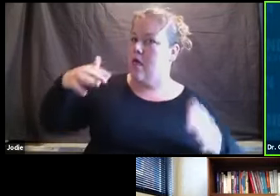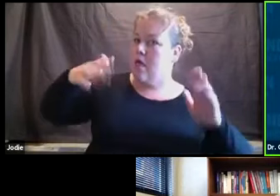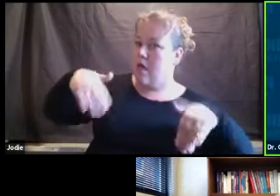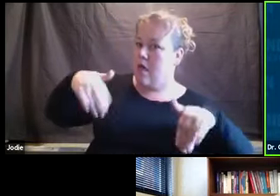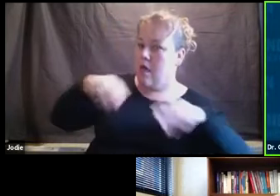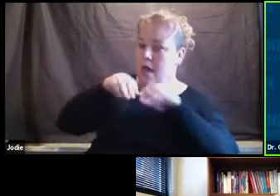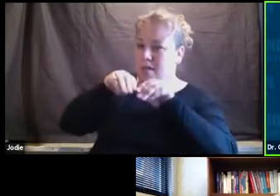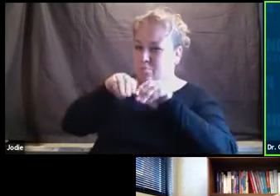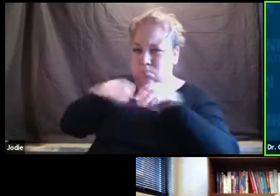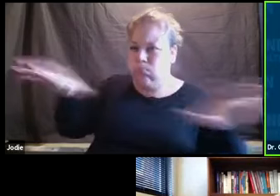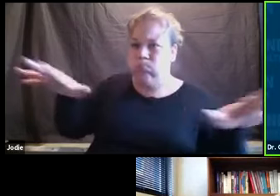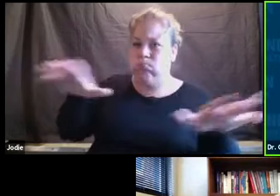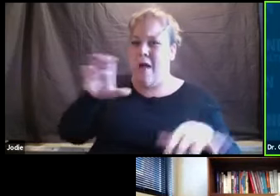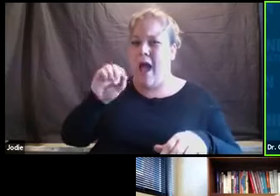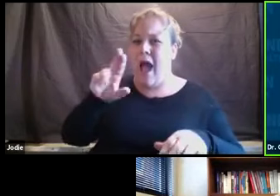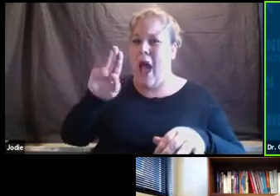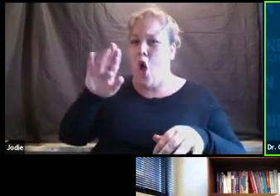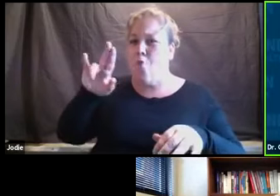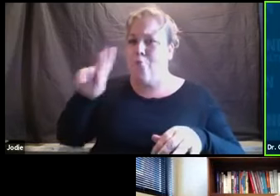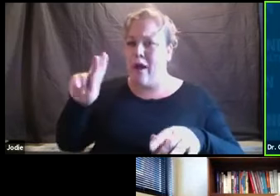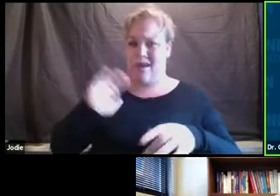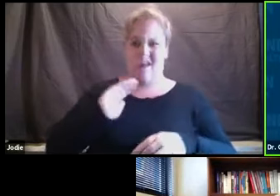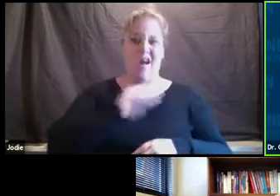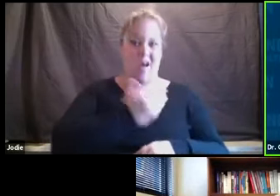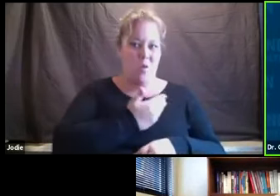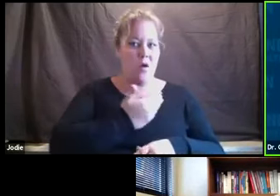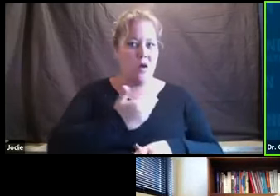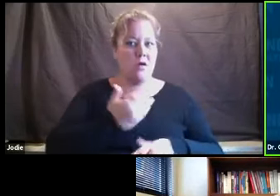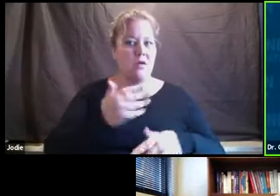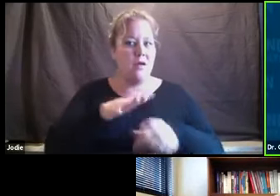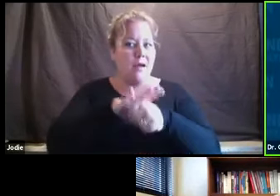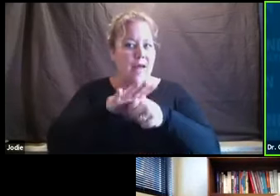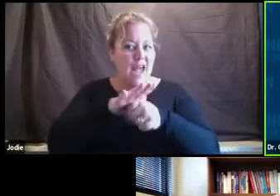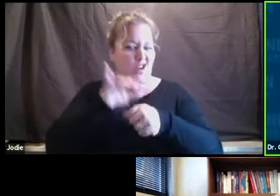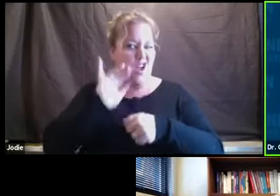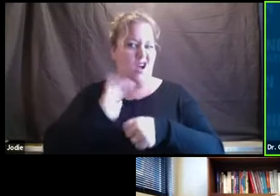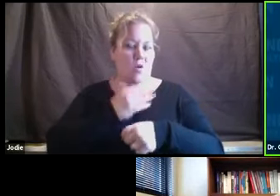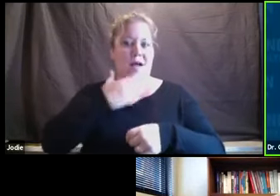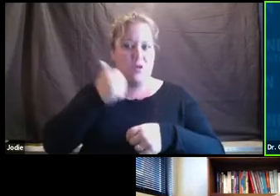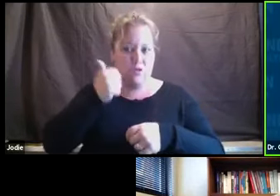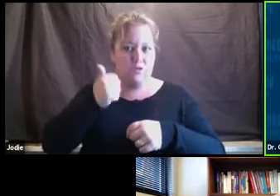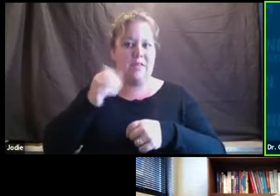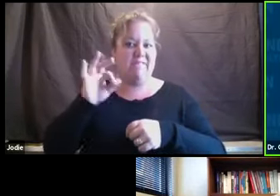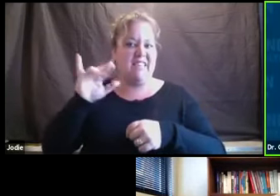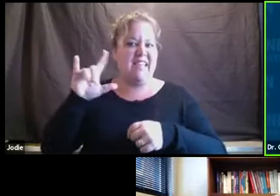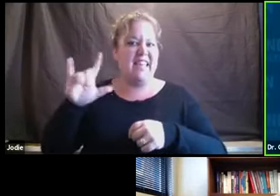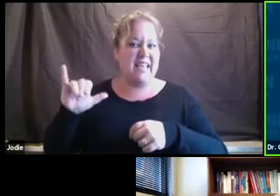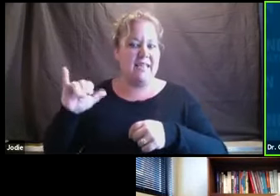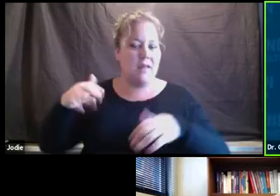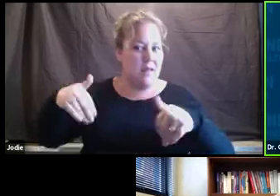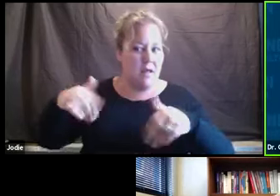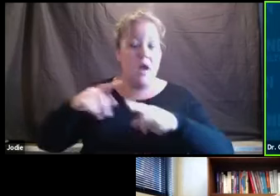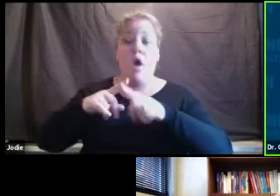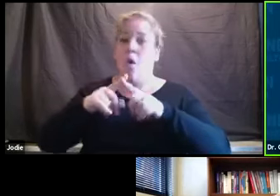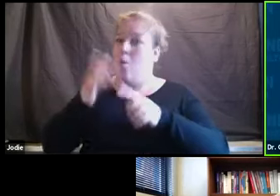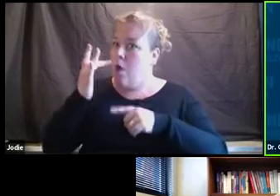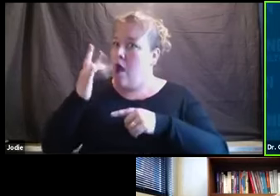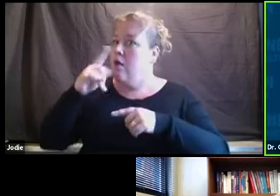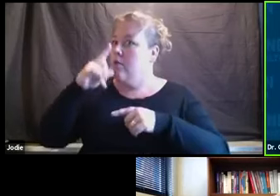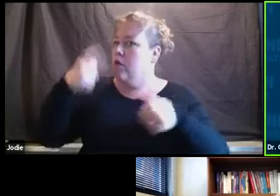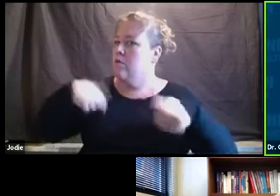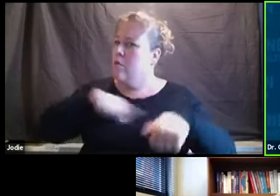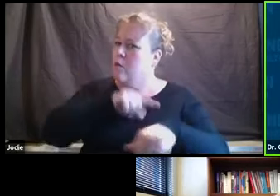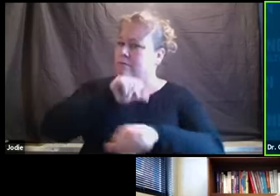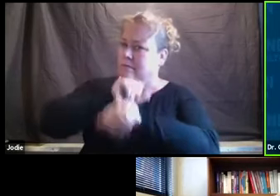local facilities. But should that happen, we have worked pretty tirelessly to develop a standardized approach, both from